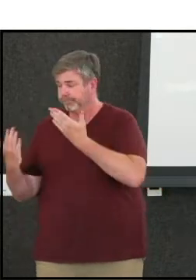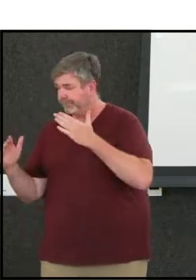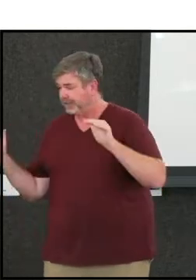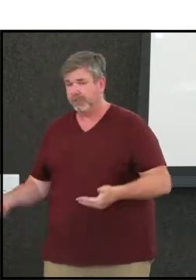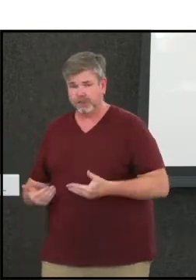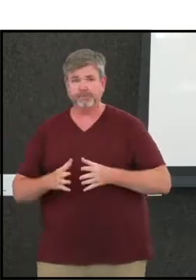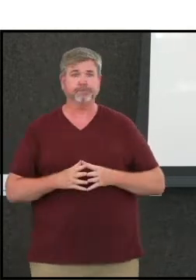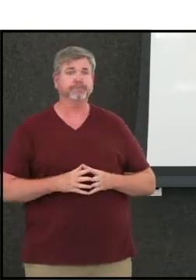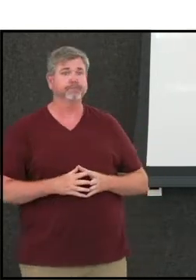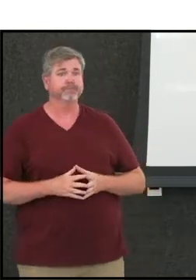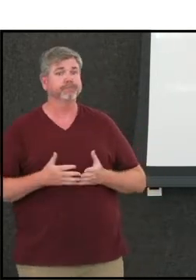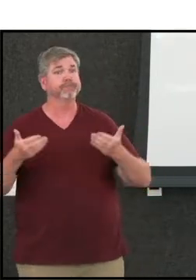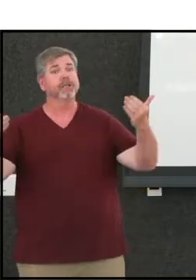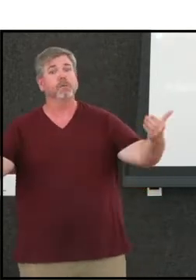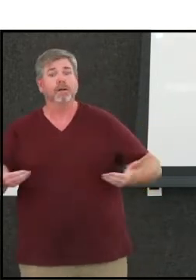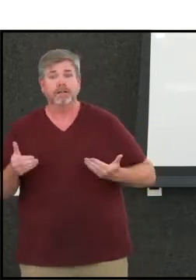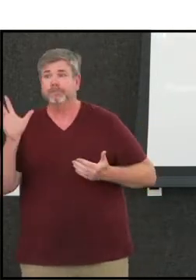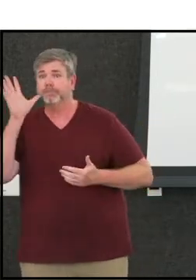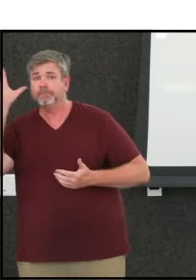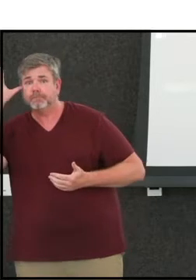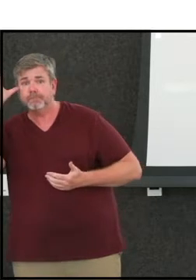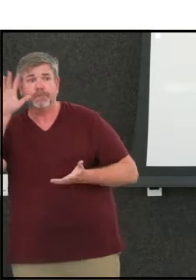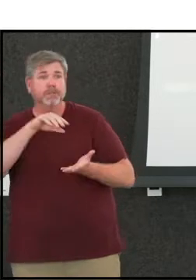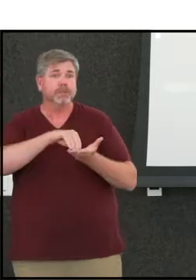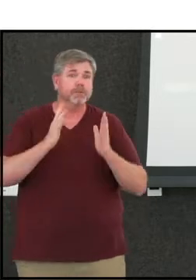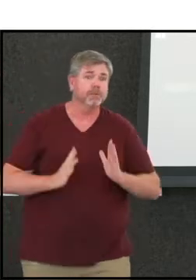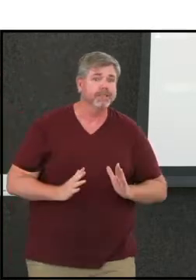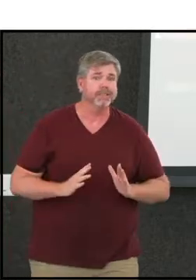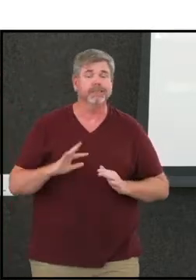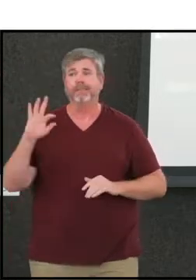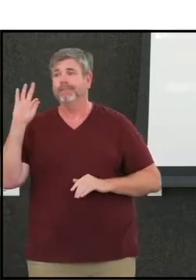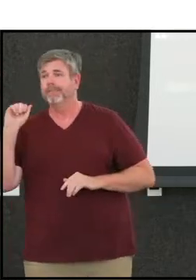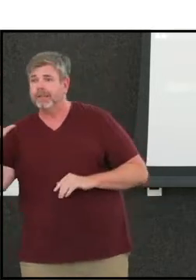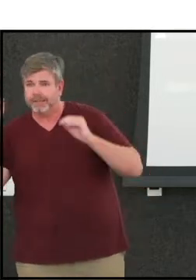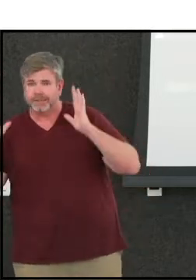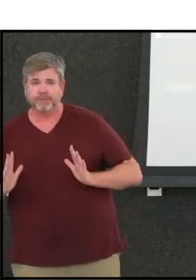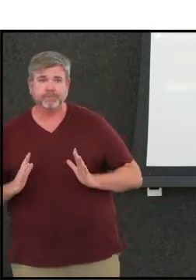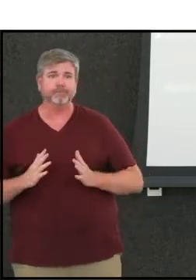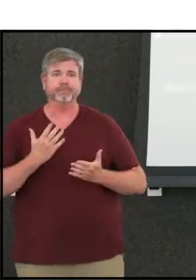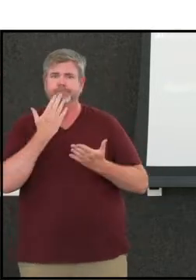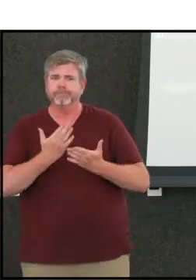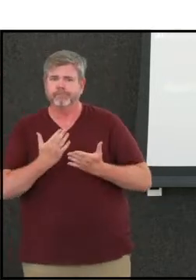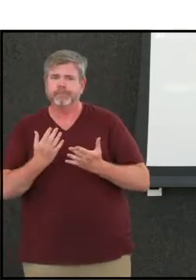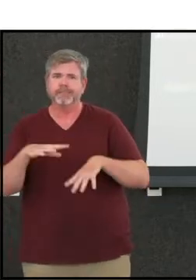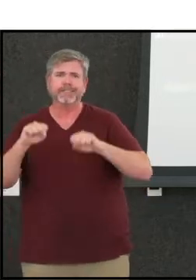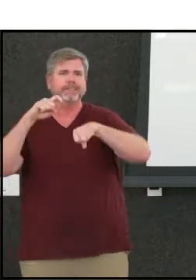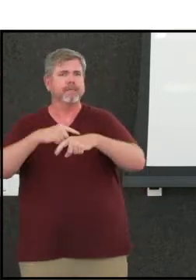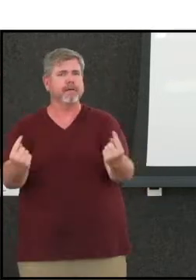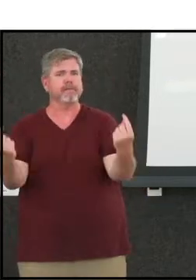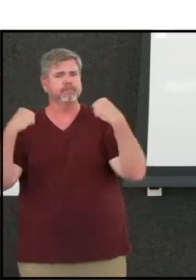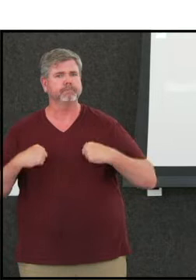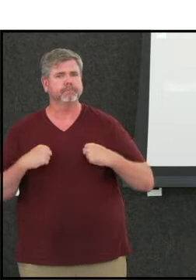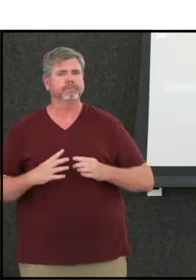welcome all parents, students, faculty. Thank you for giving us the opportunity to be here with you to shed some